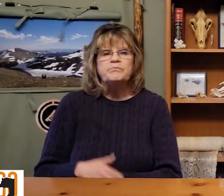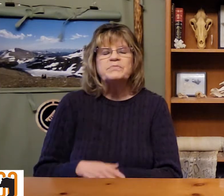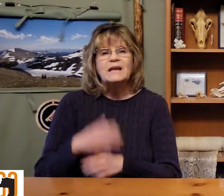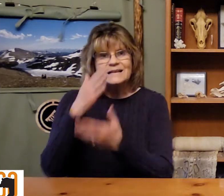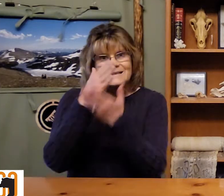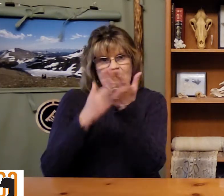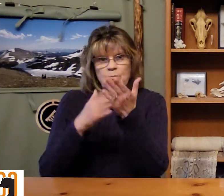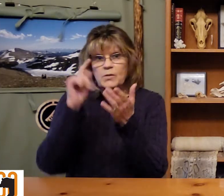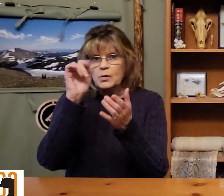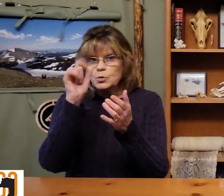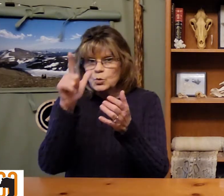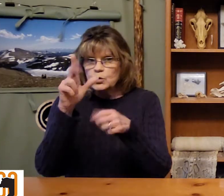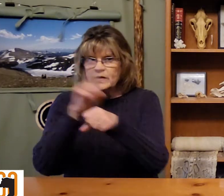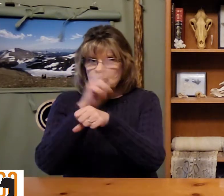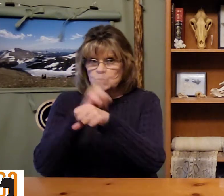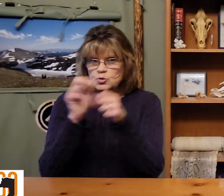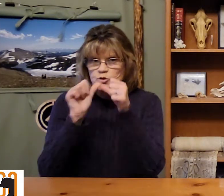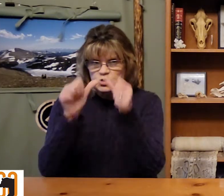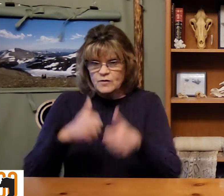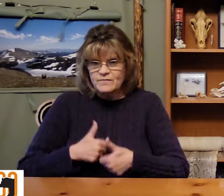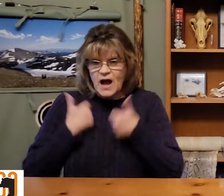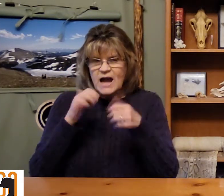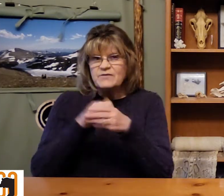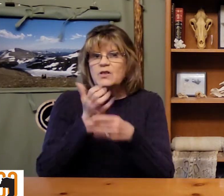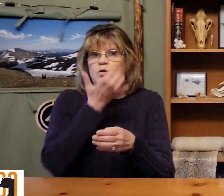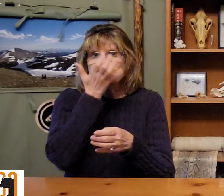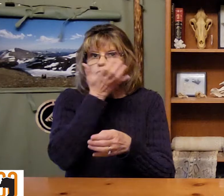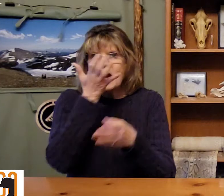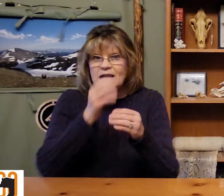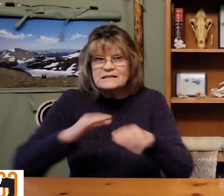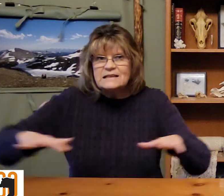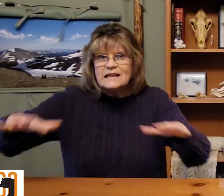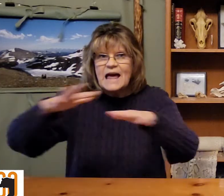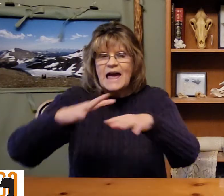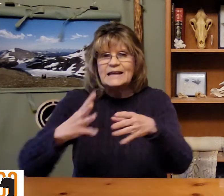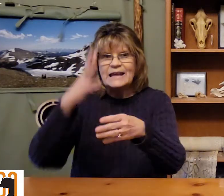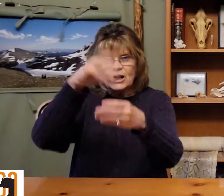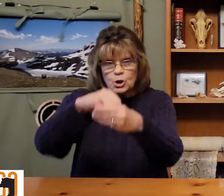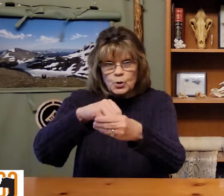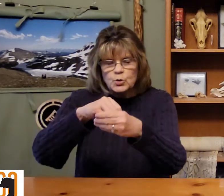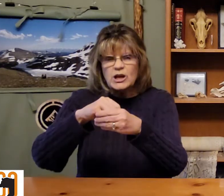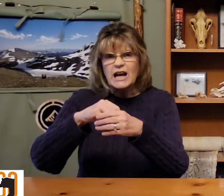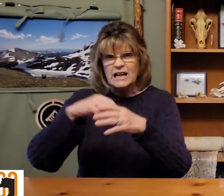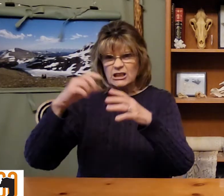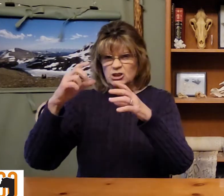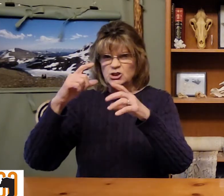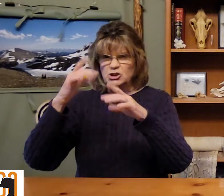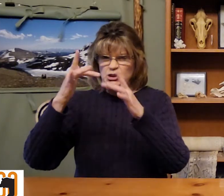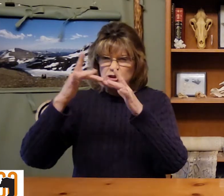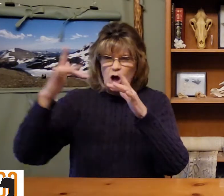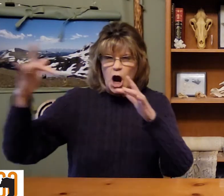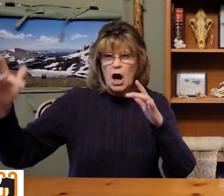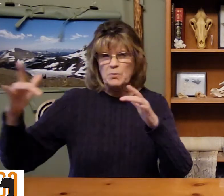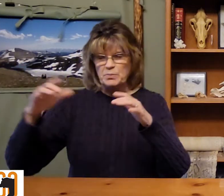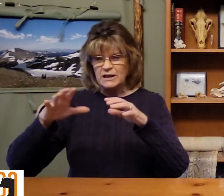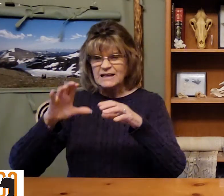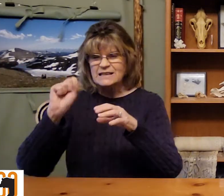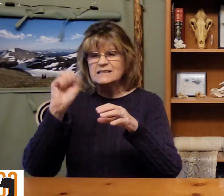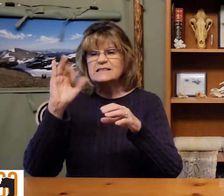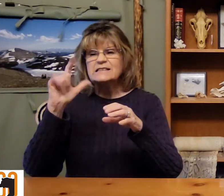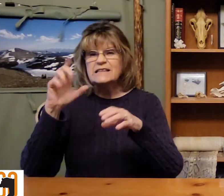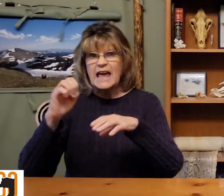Some of the tools they use to survive in those grasslands near the deserts include their sharp scales on their feet for running